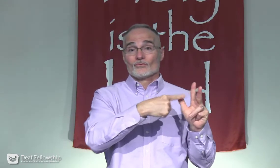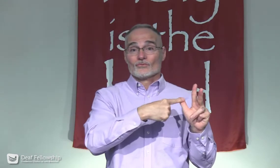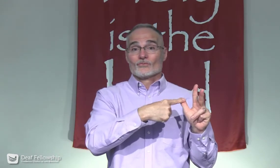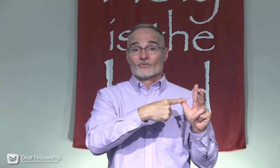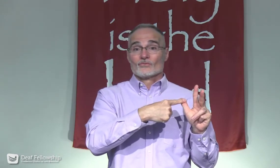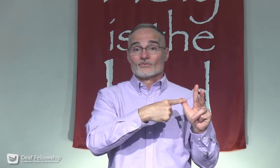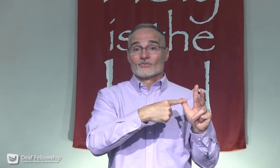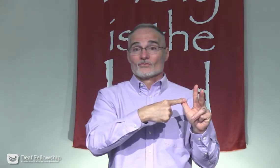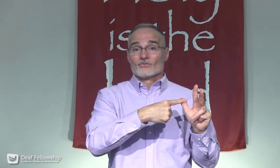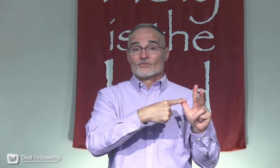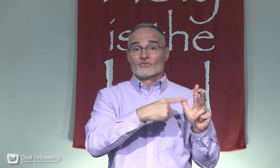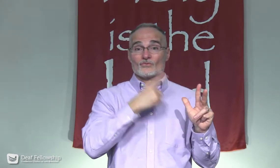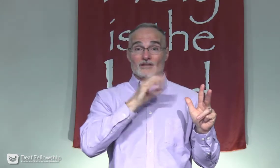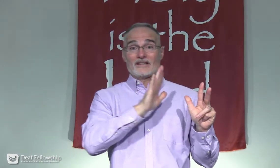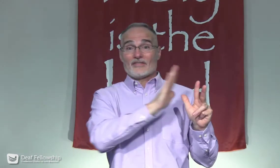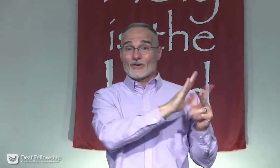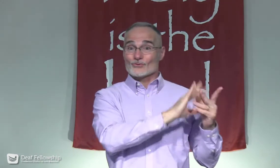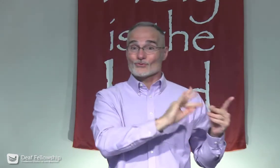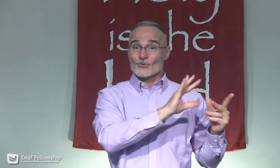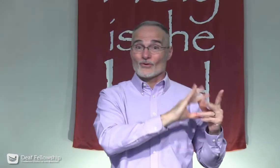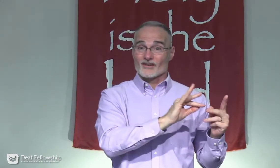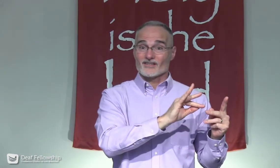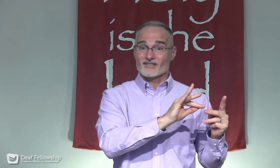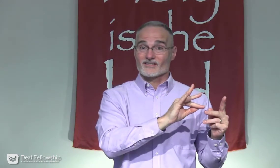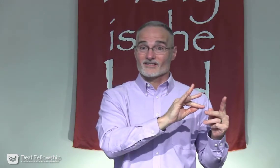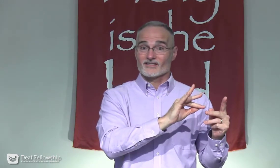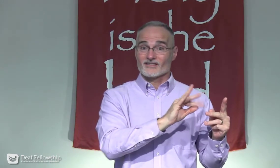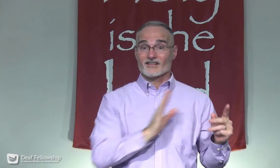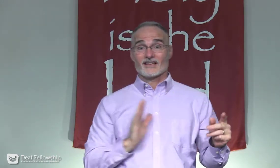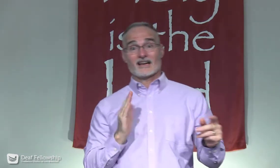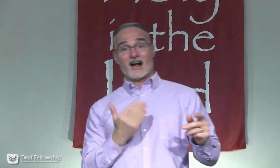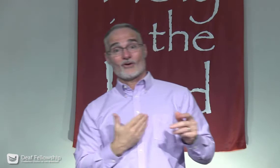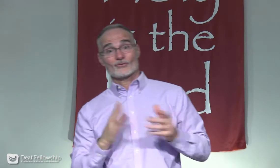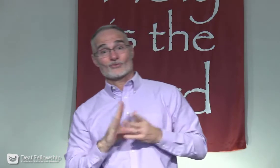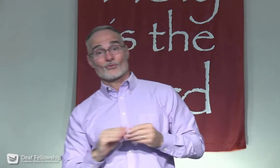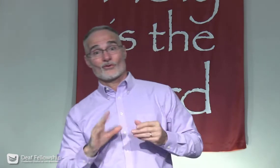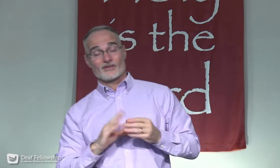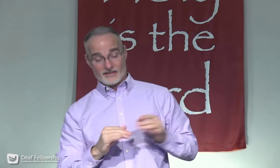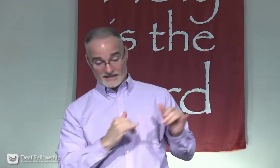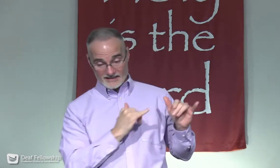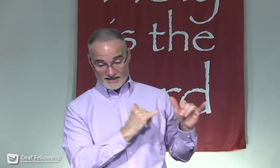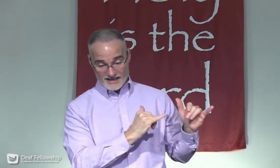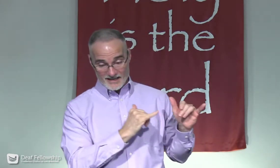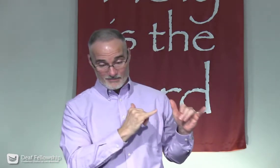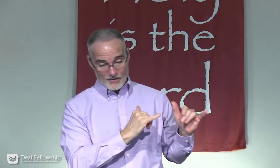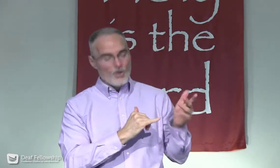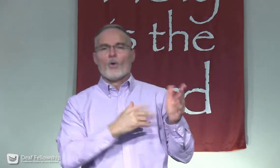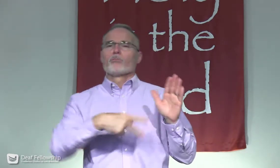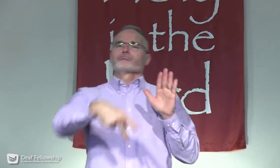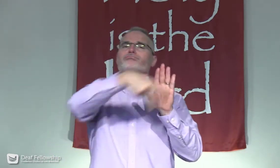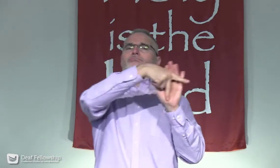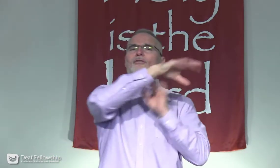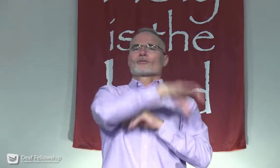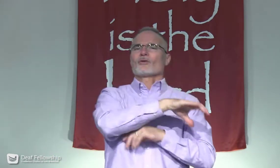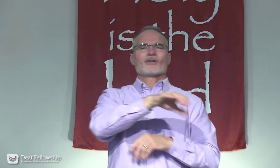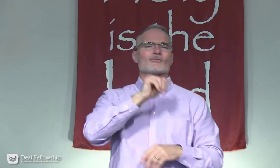Now, the story that happened with those three guys is just the